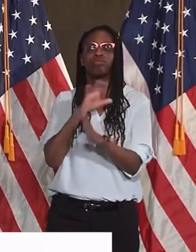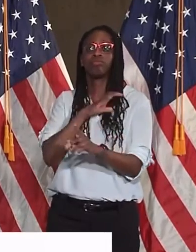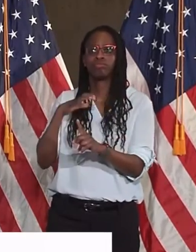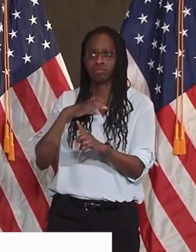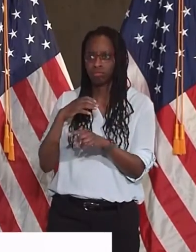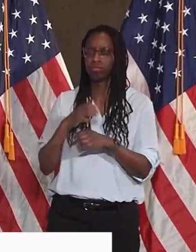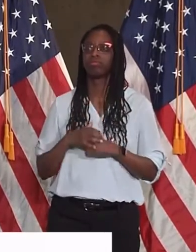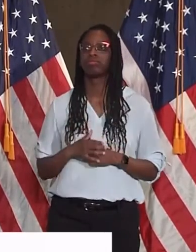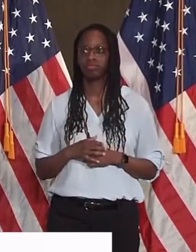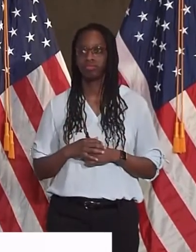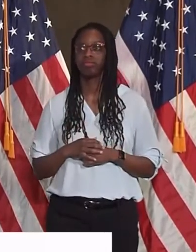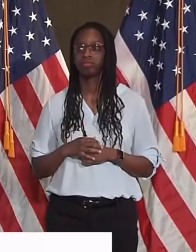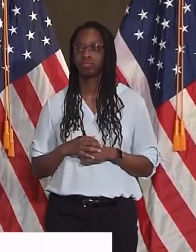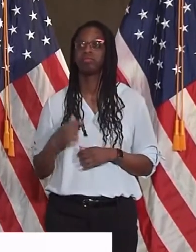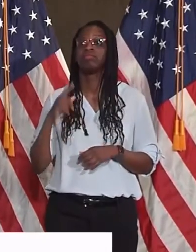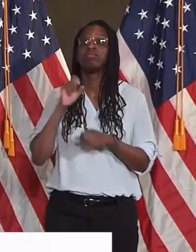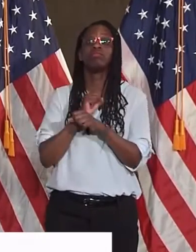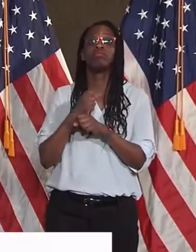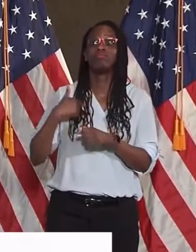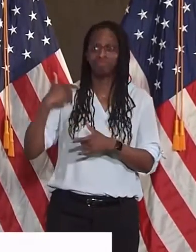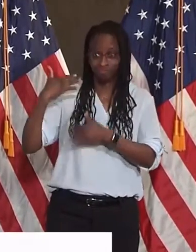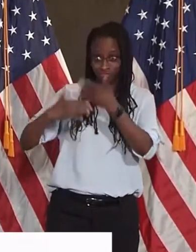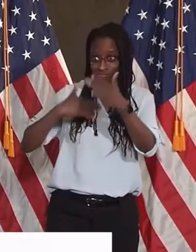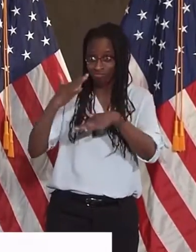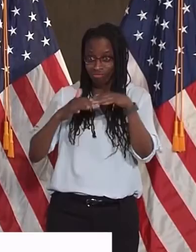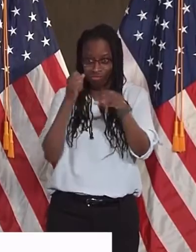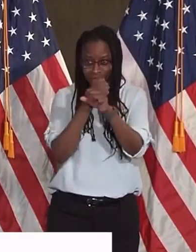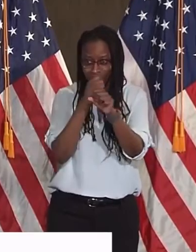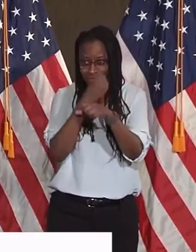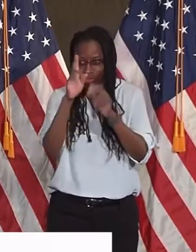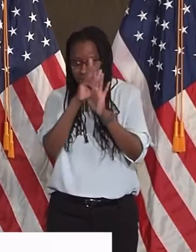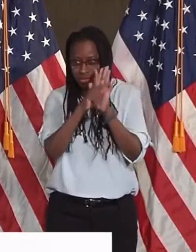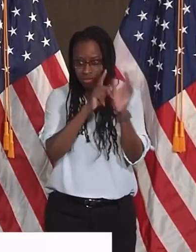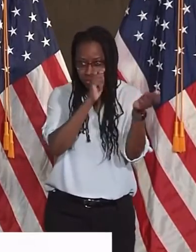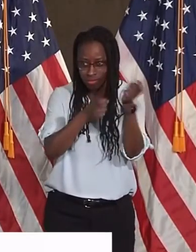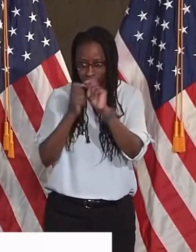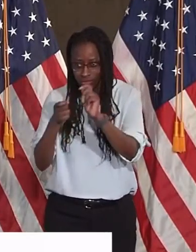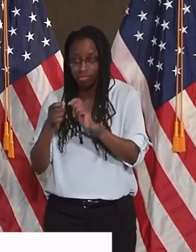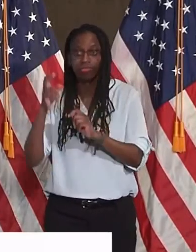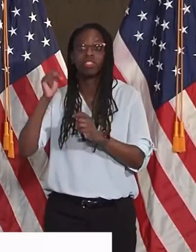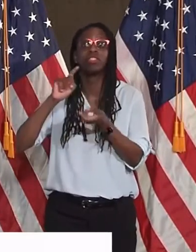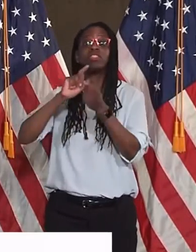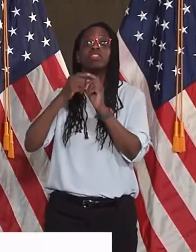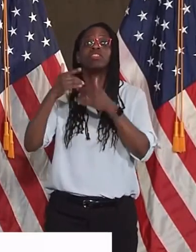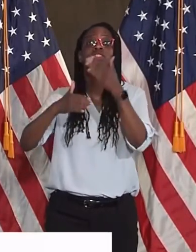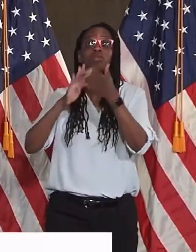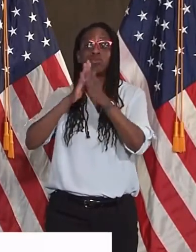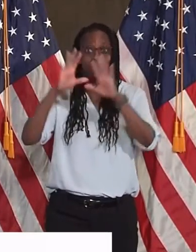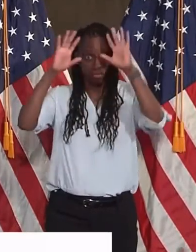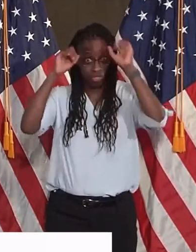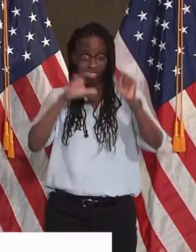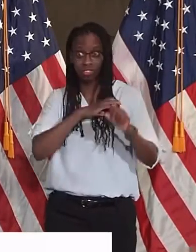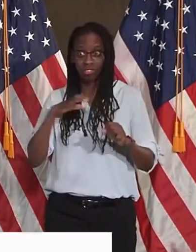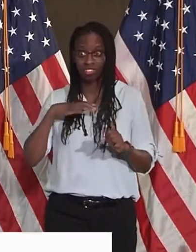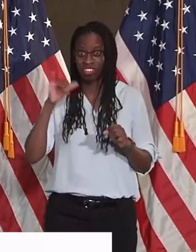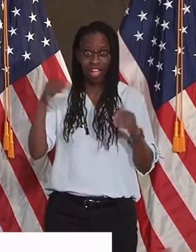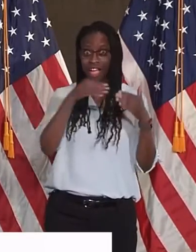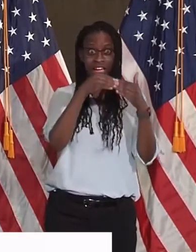me to taking the oath of office today as the 55th mayor of the city of Boston.